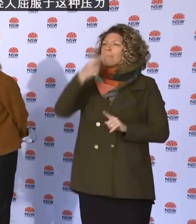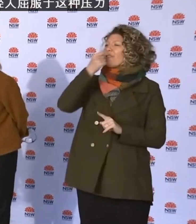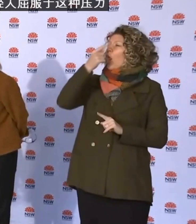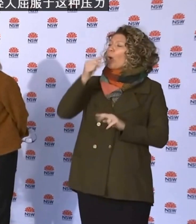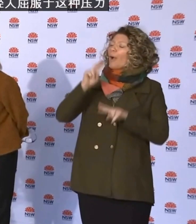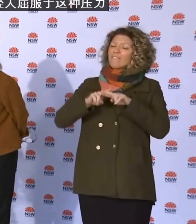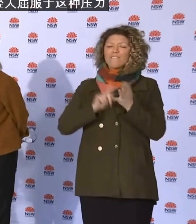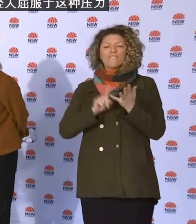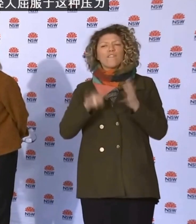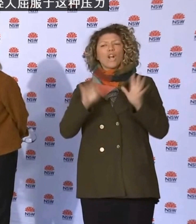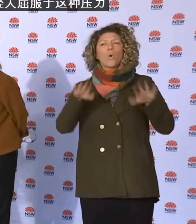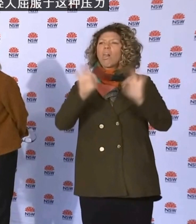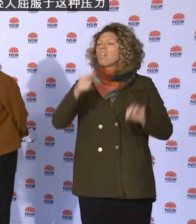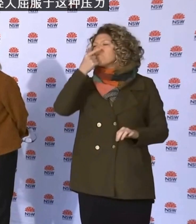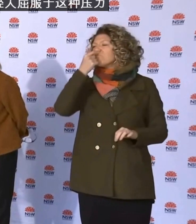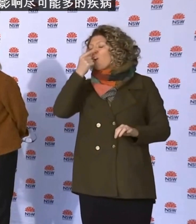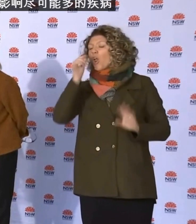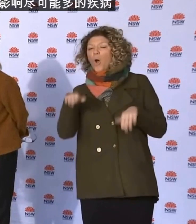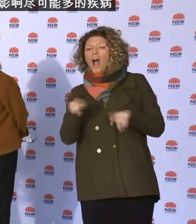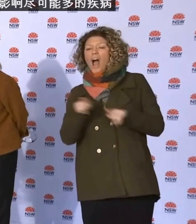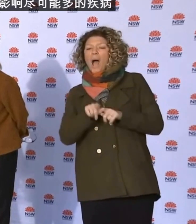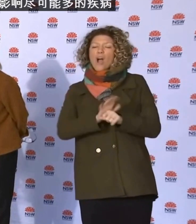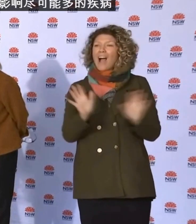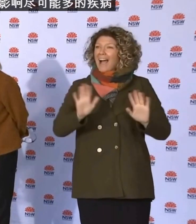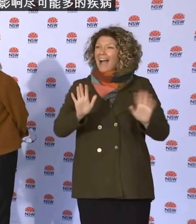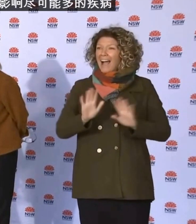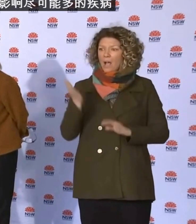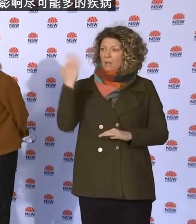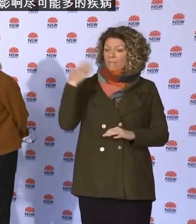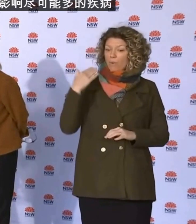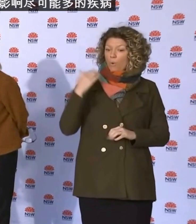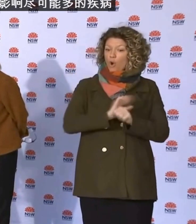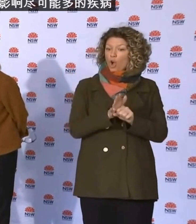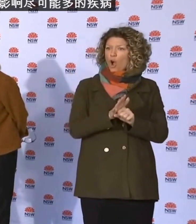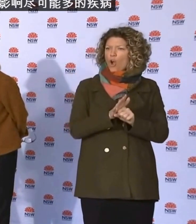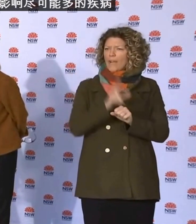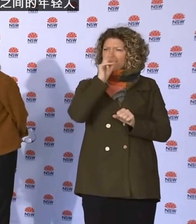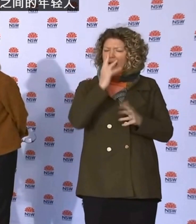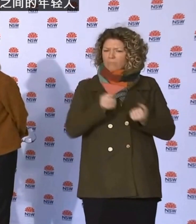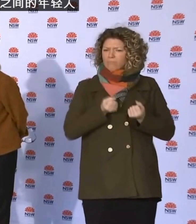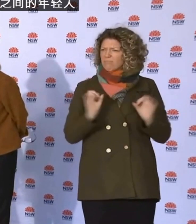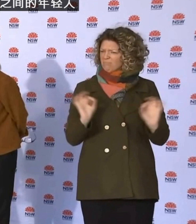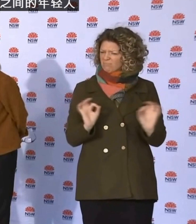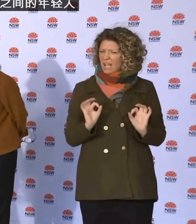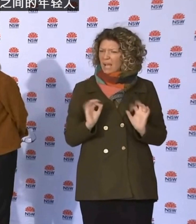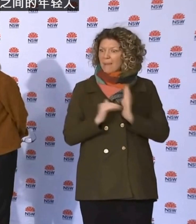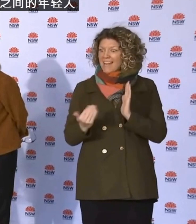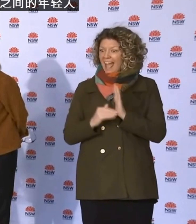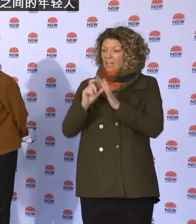unfortunately we're seeing more younger people succumb to this strain than we did in previous strains. So it is a disease affecting as many younger people. In